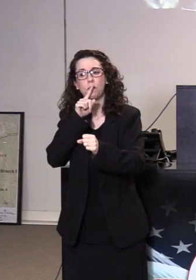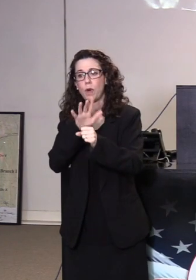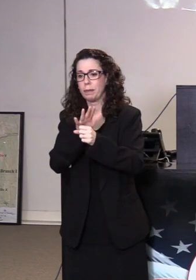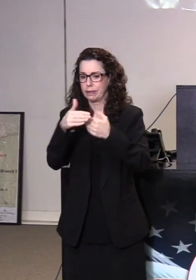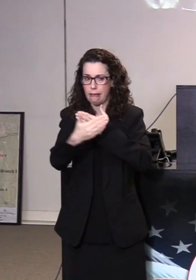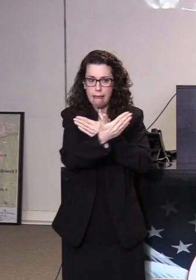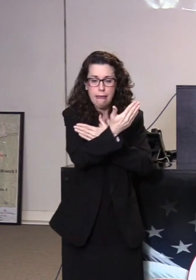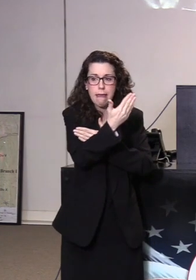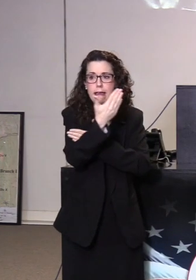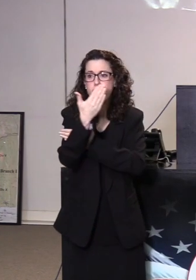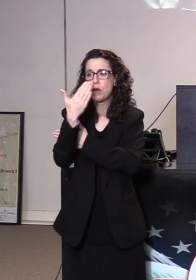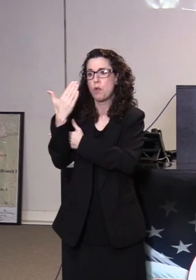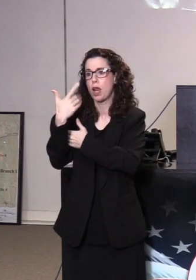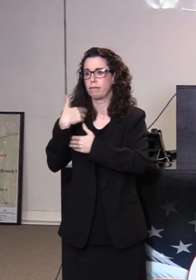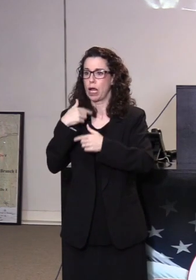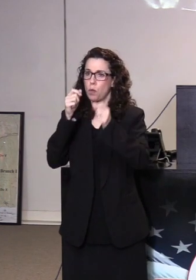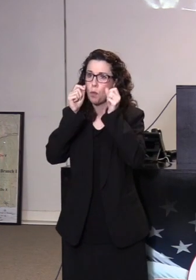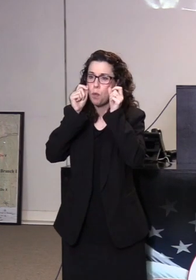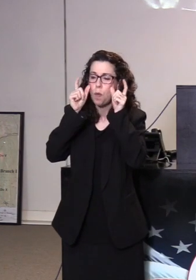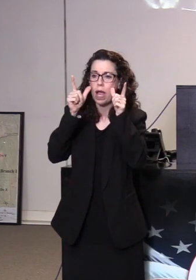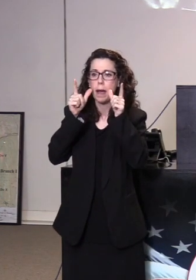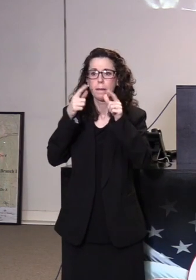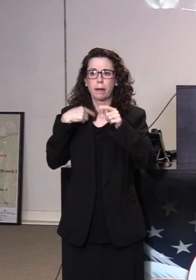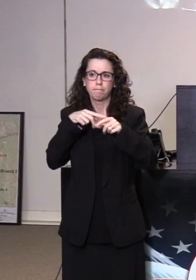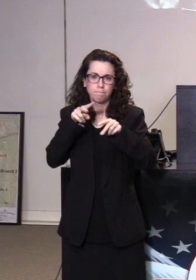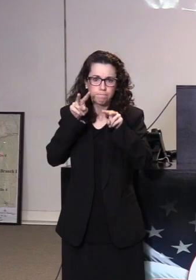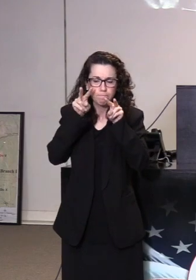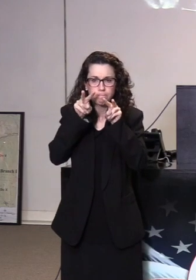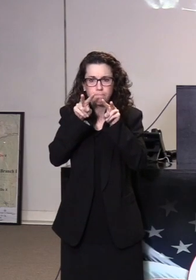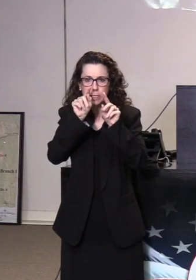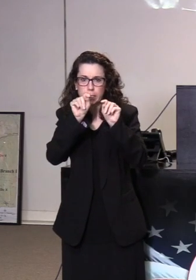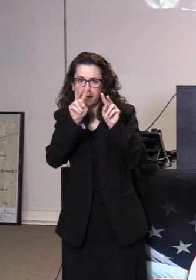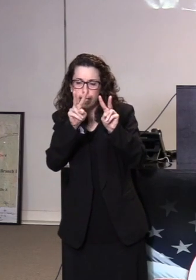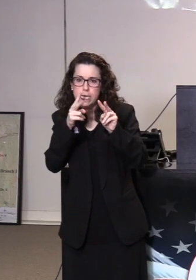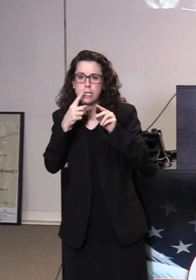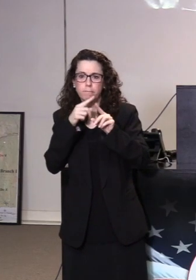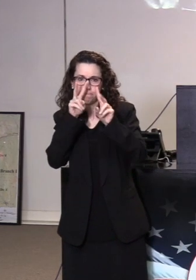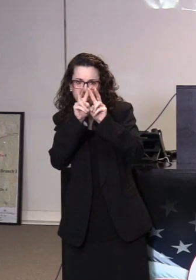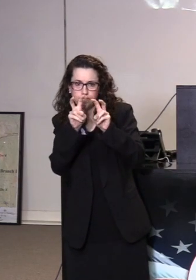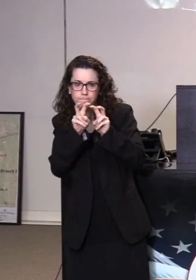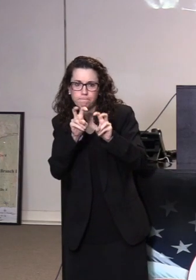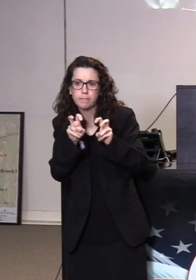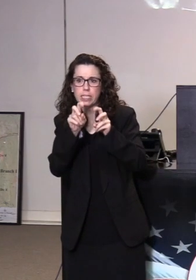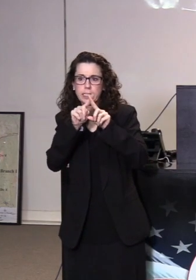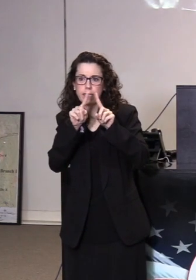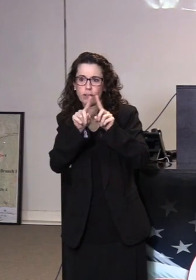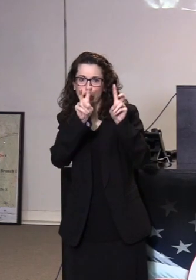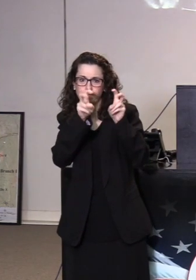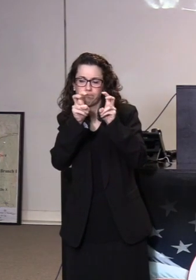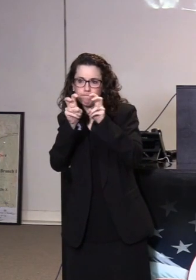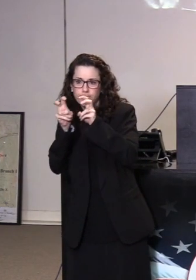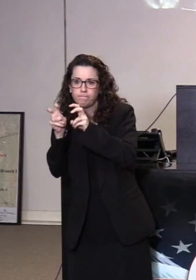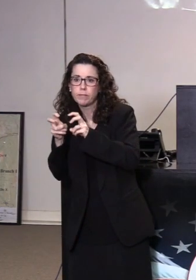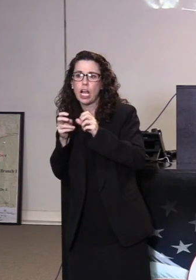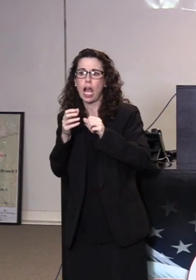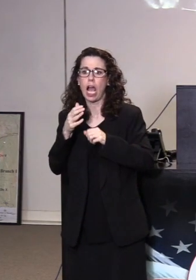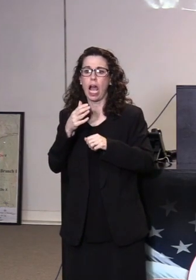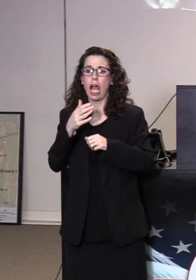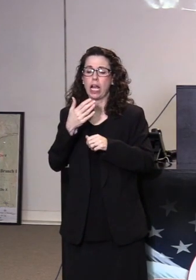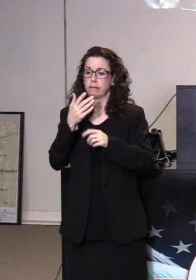I watch TV, and we're divided on many issues. And so my last goal here today would not